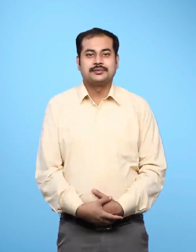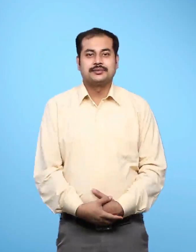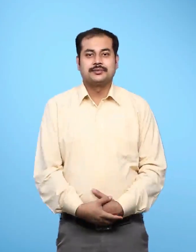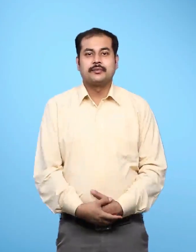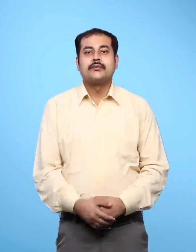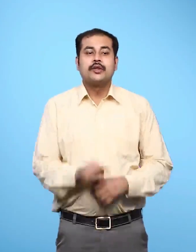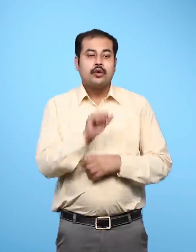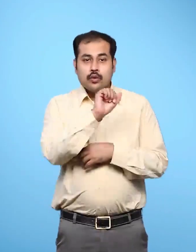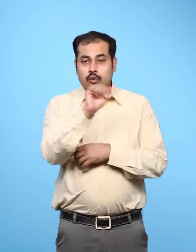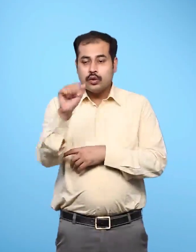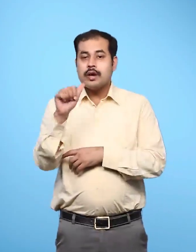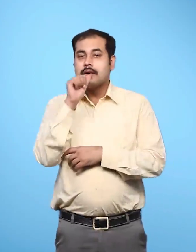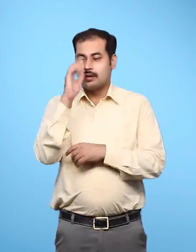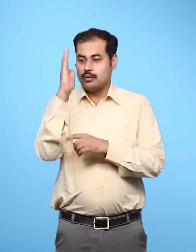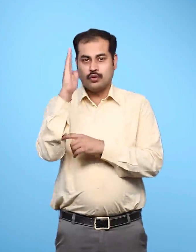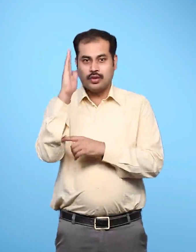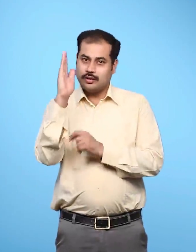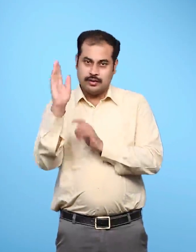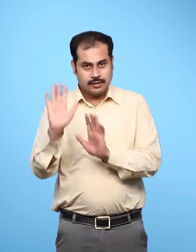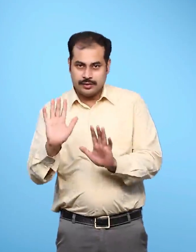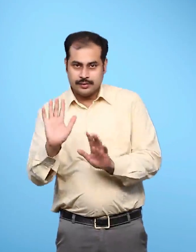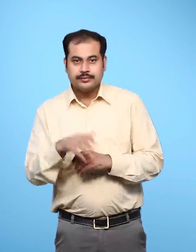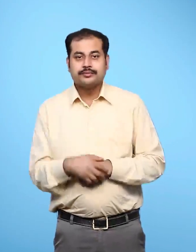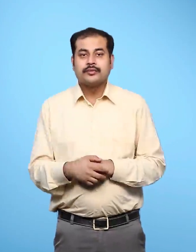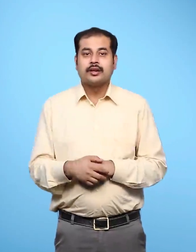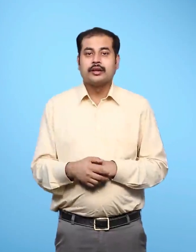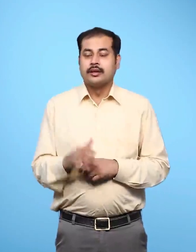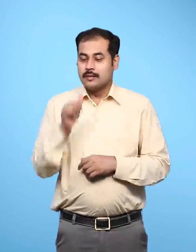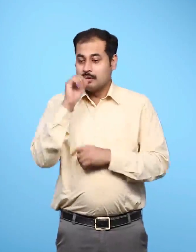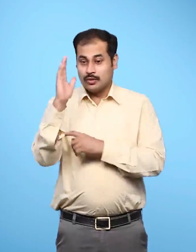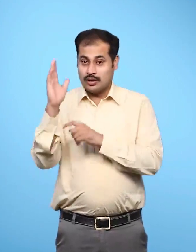Find out how many cups of water will fill your bottle.